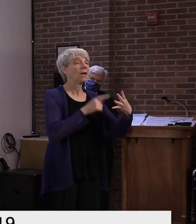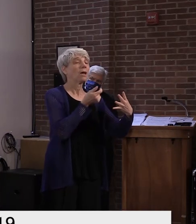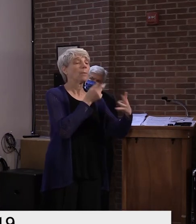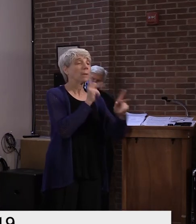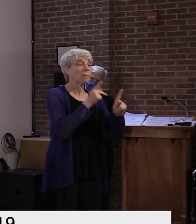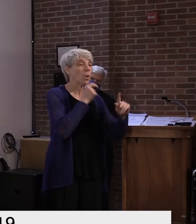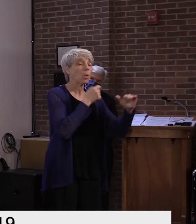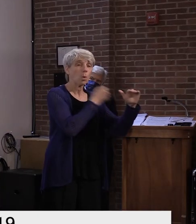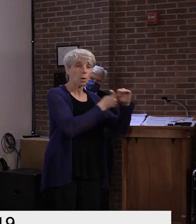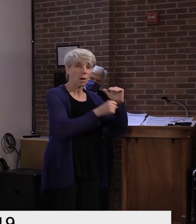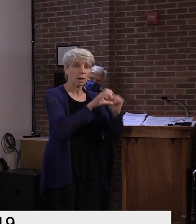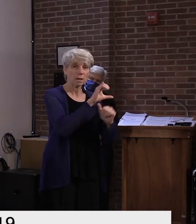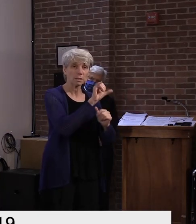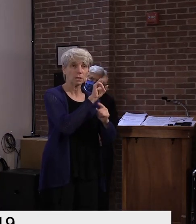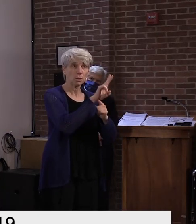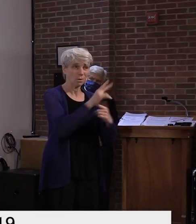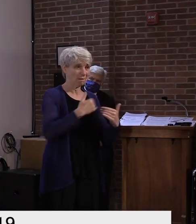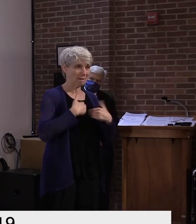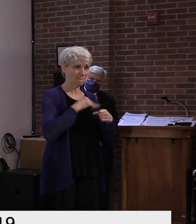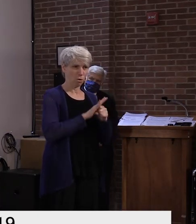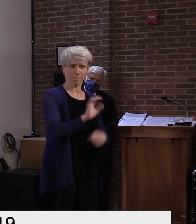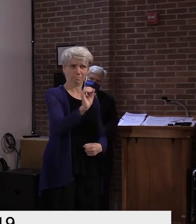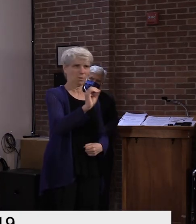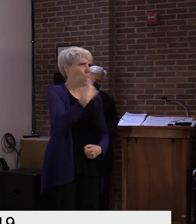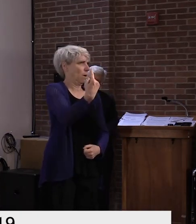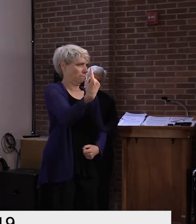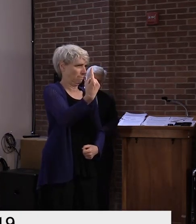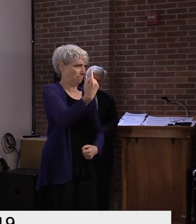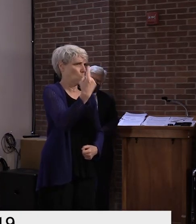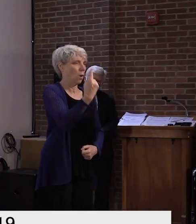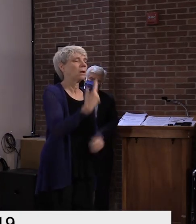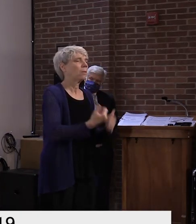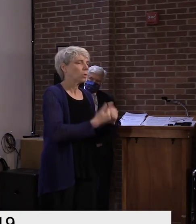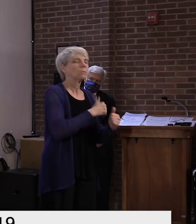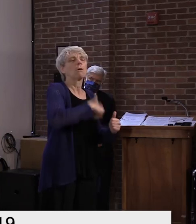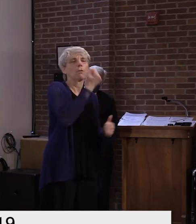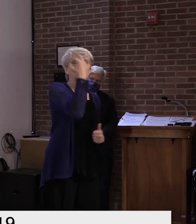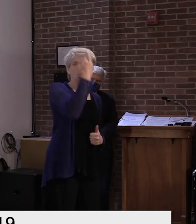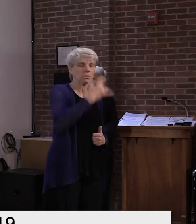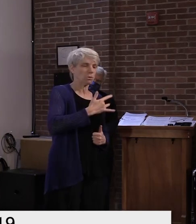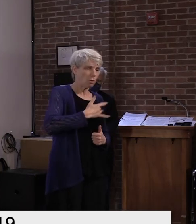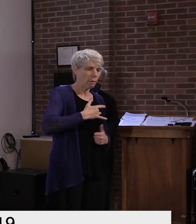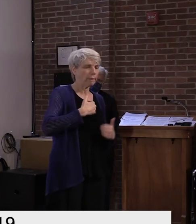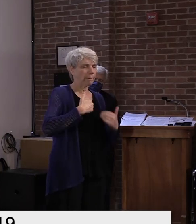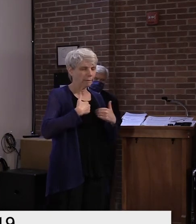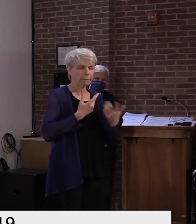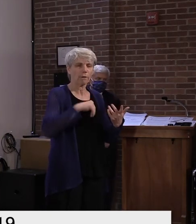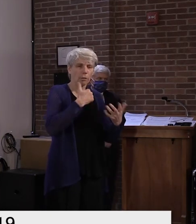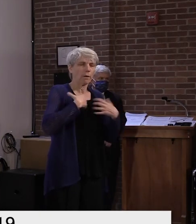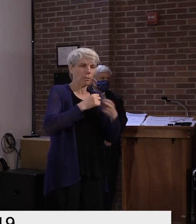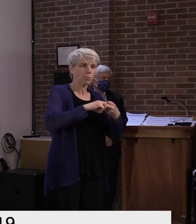there's only one individual in the hospital statewide, which is very good news generally.